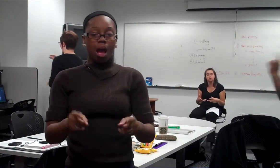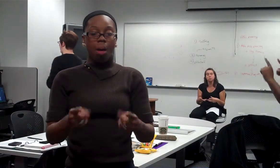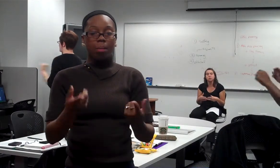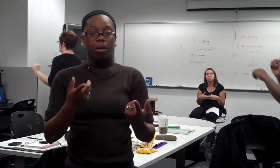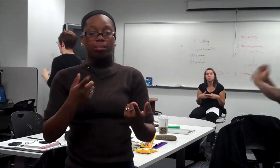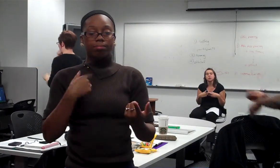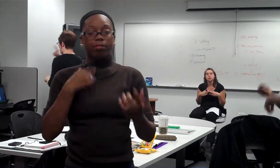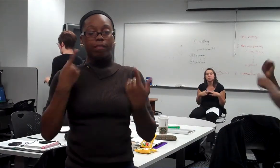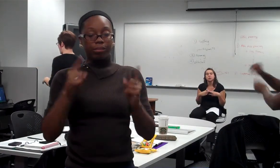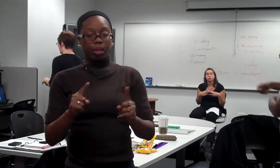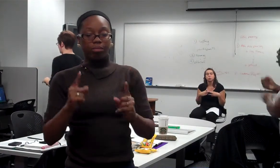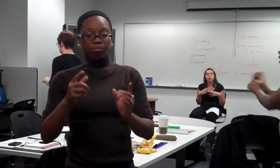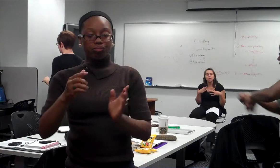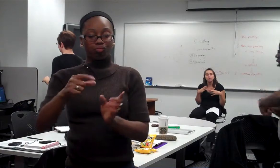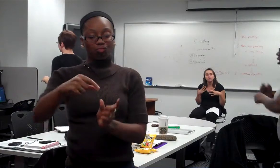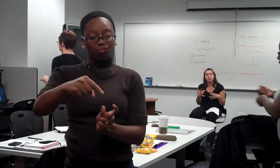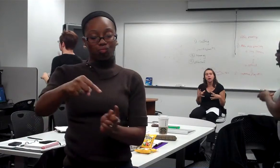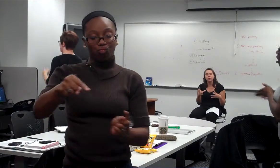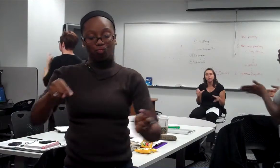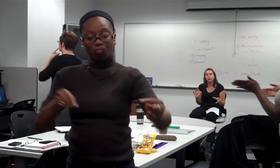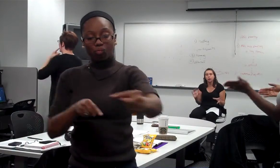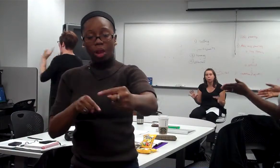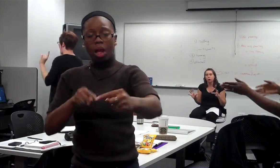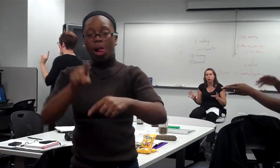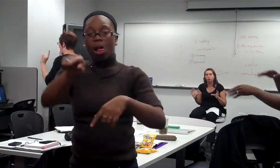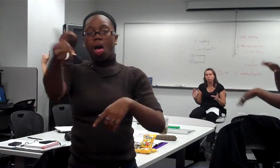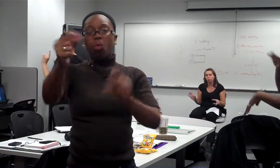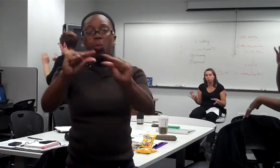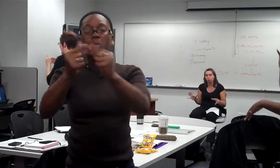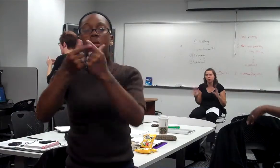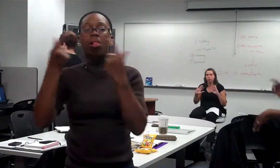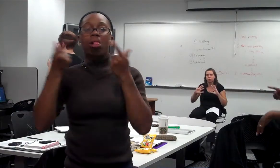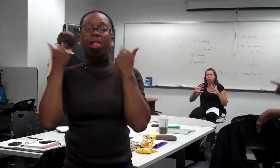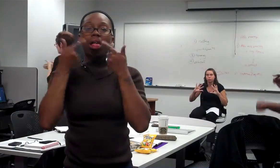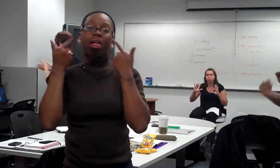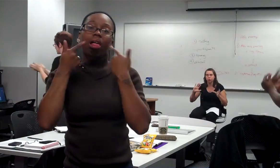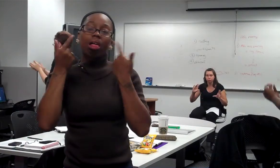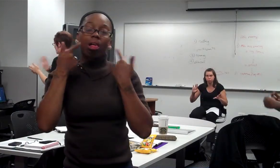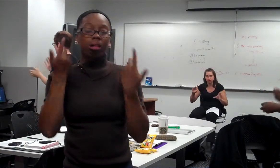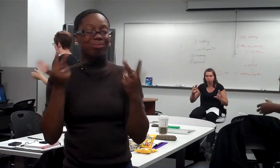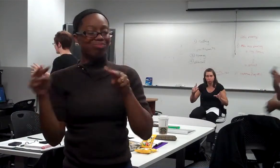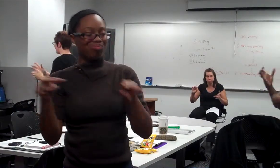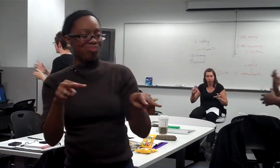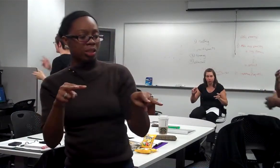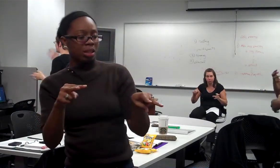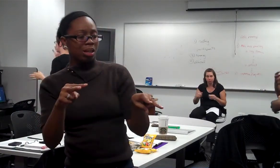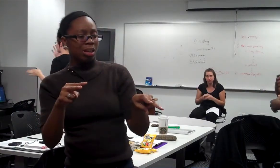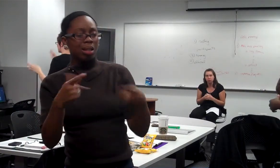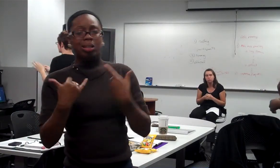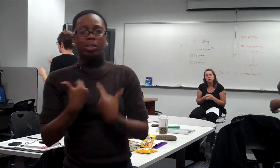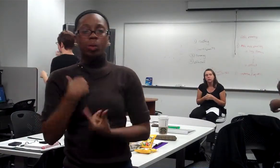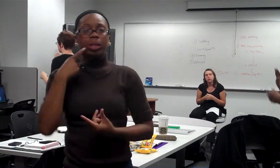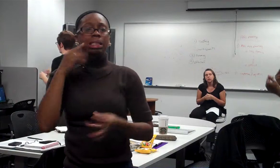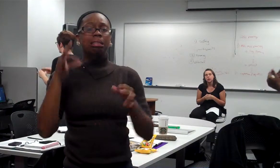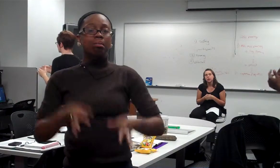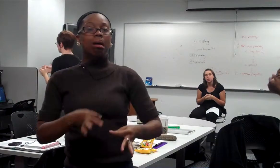us. We decide we need to get around the group of white trash family members.